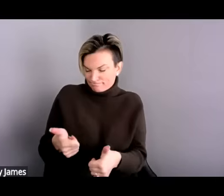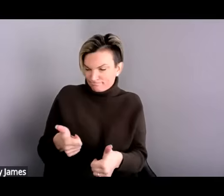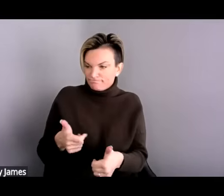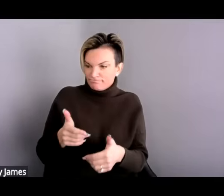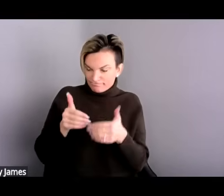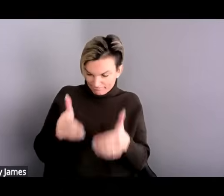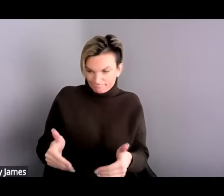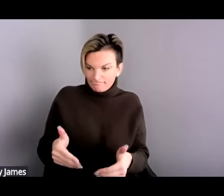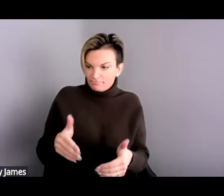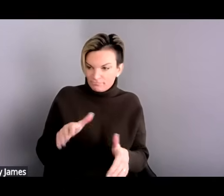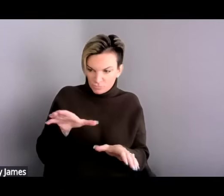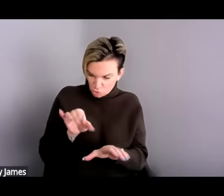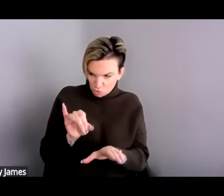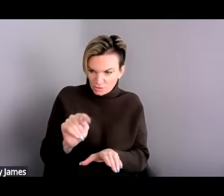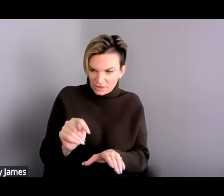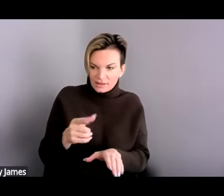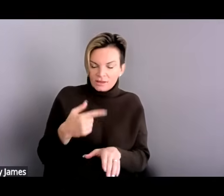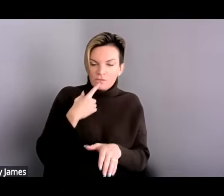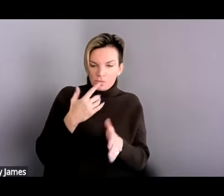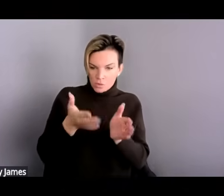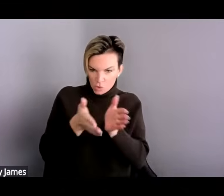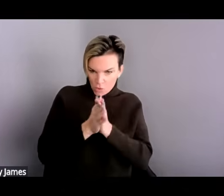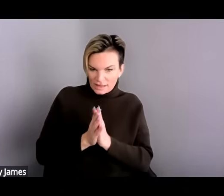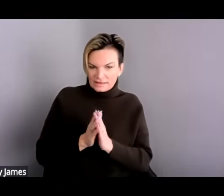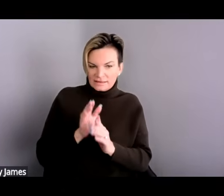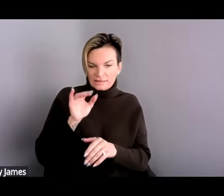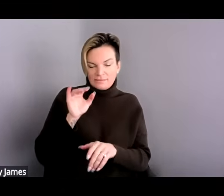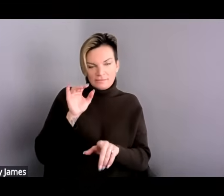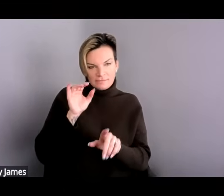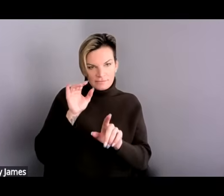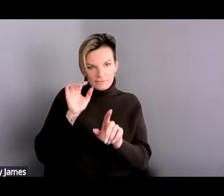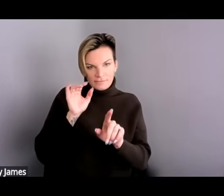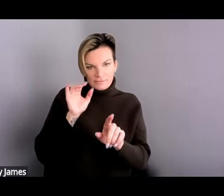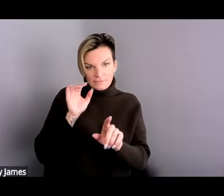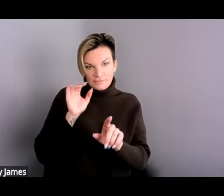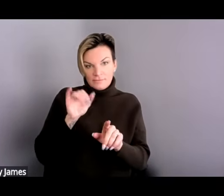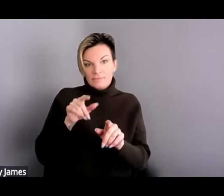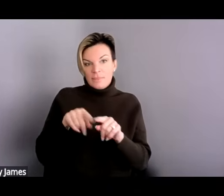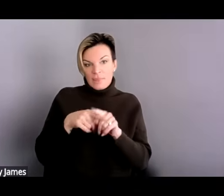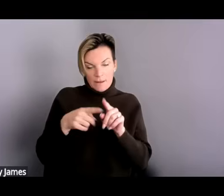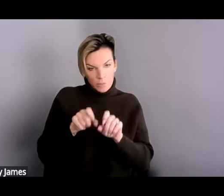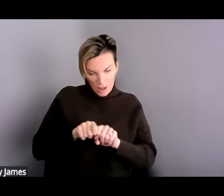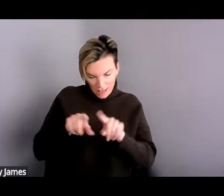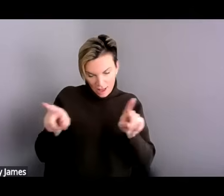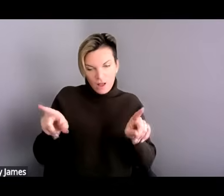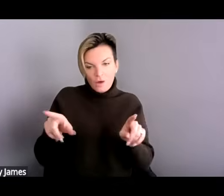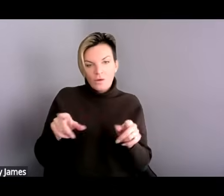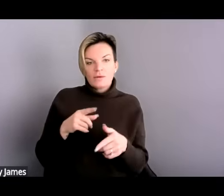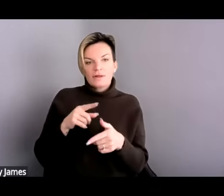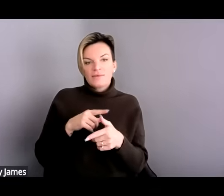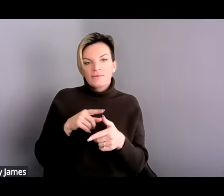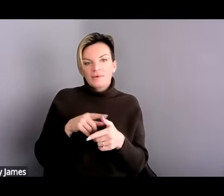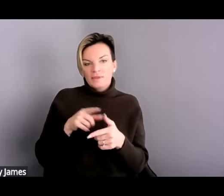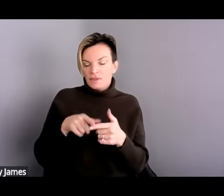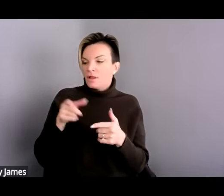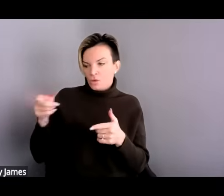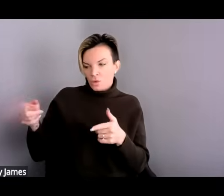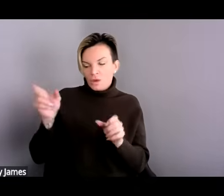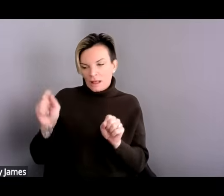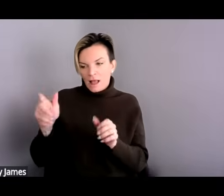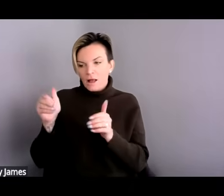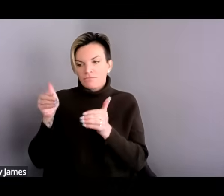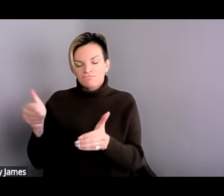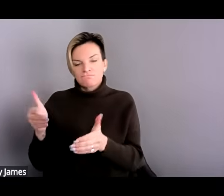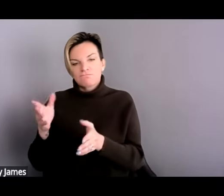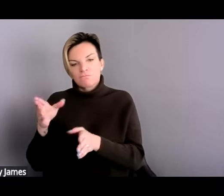we're gonna do. You're gonna request the exemplar. Great. Just put that exemplar out. And then really you guys will make your recommendation, which you